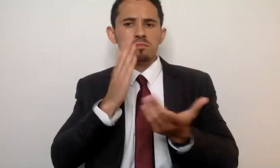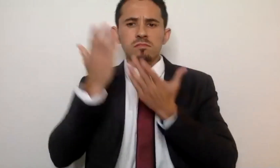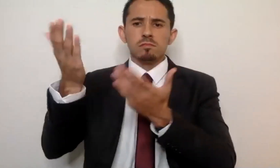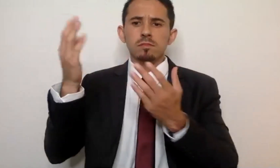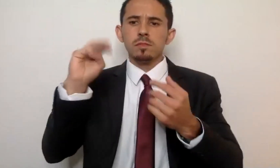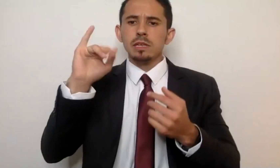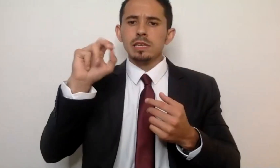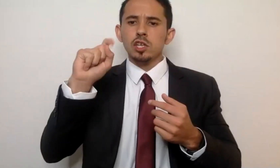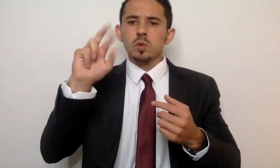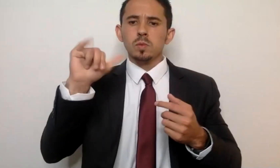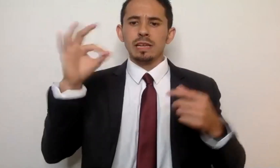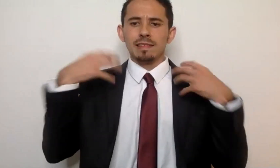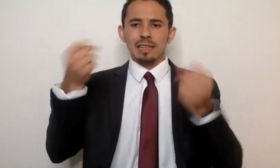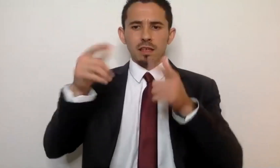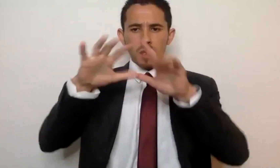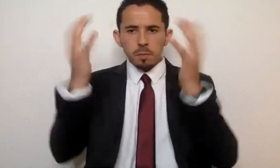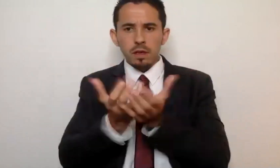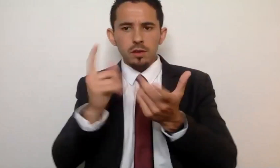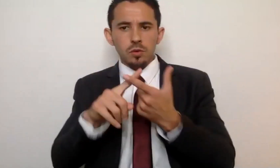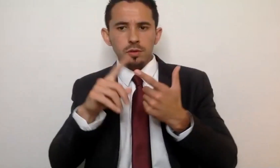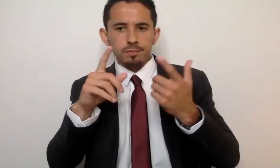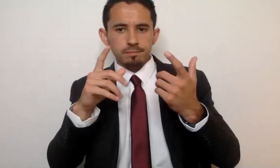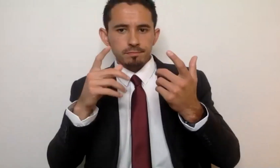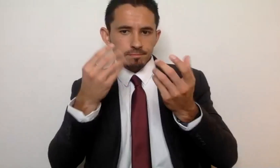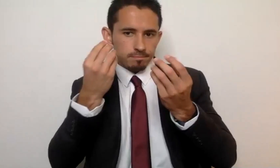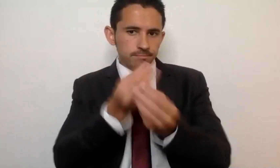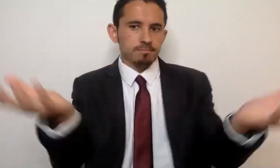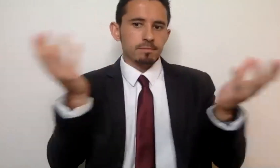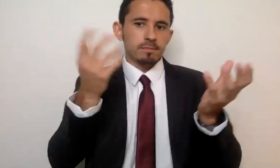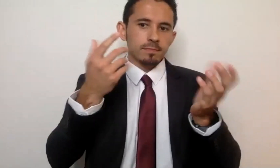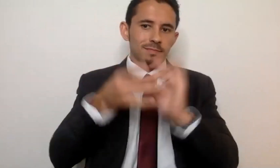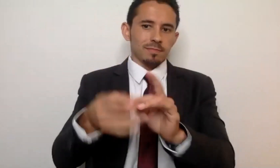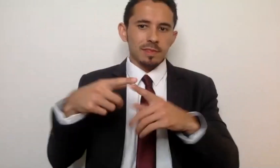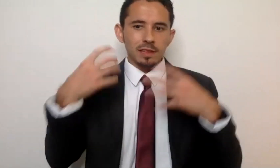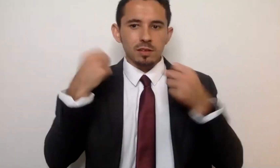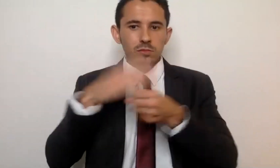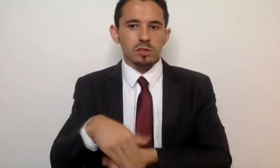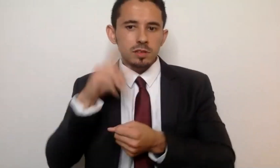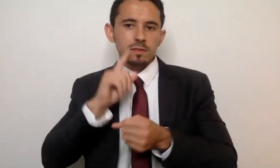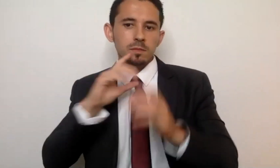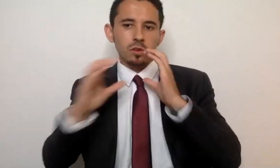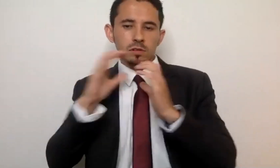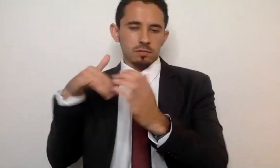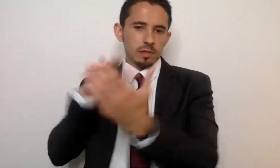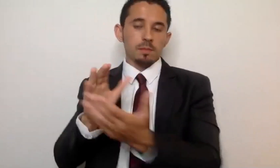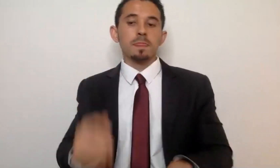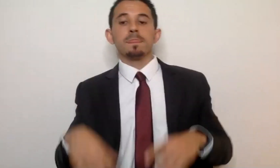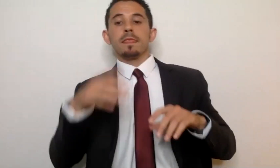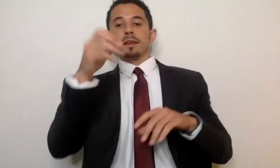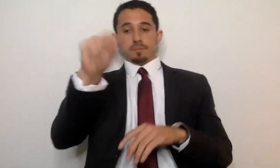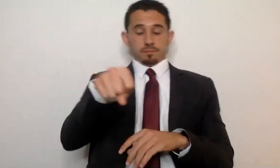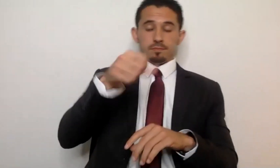your results? Also, how would you recommend to engage with ministries of health globally to attend the social and health oppression that deaf communities are